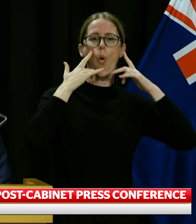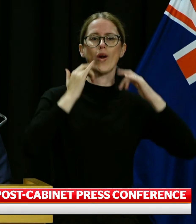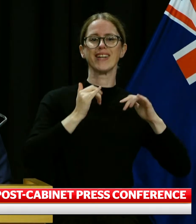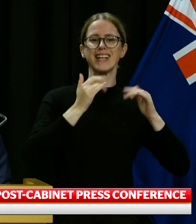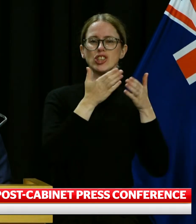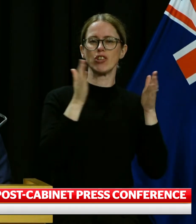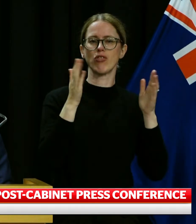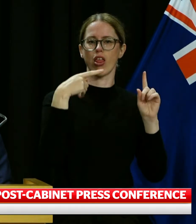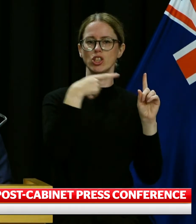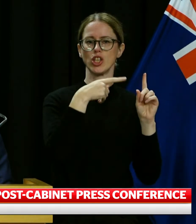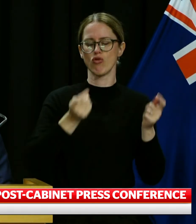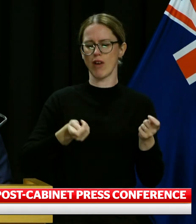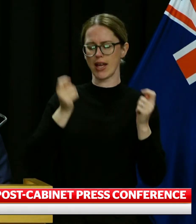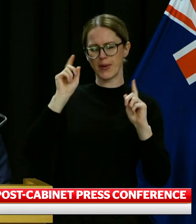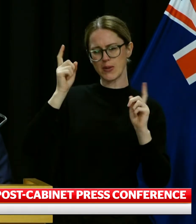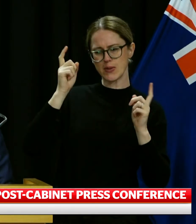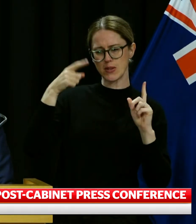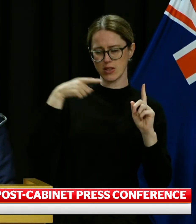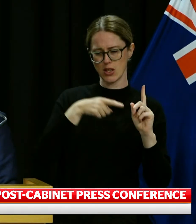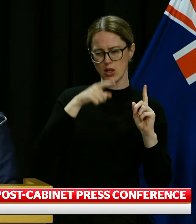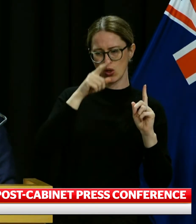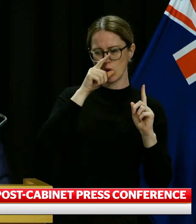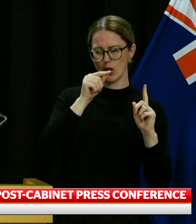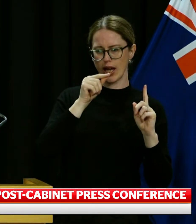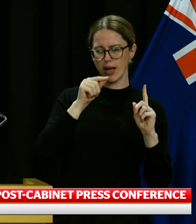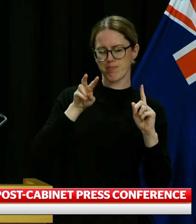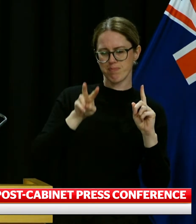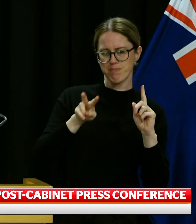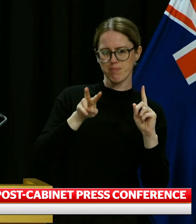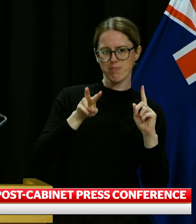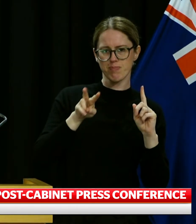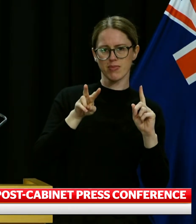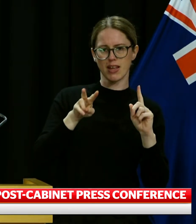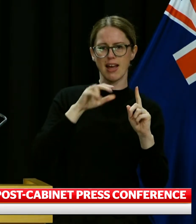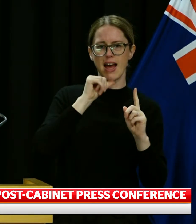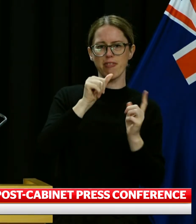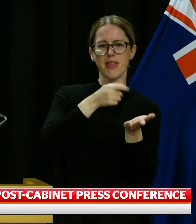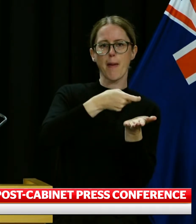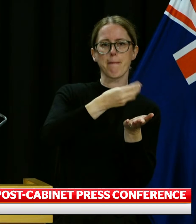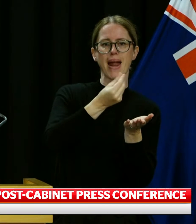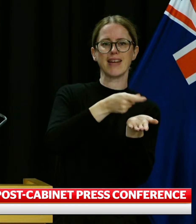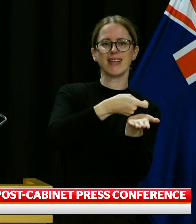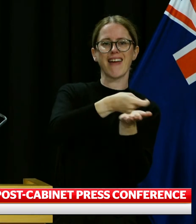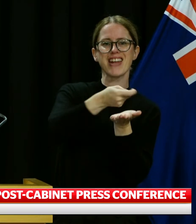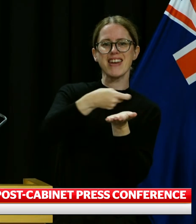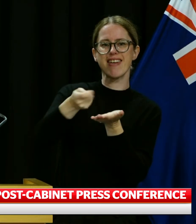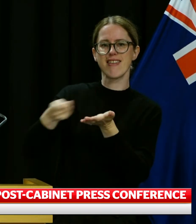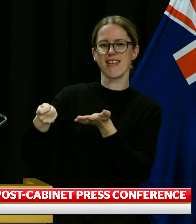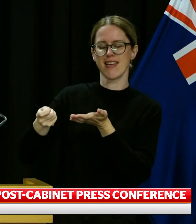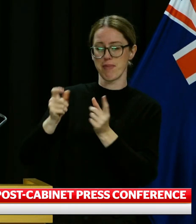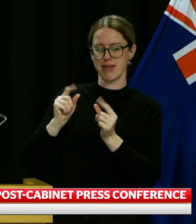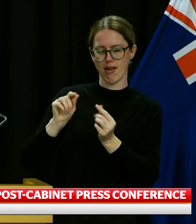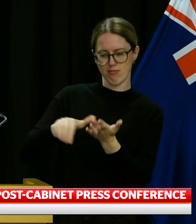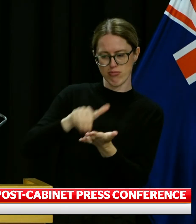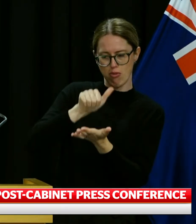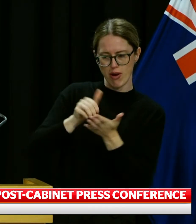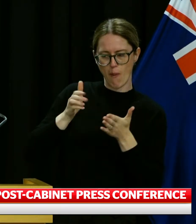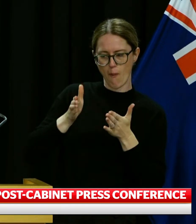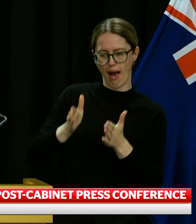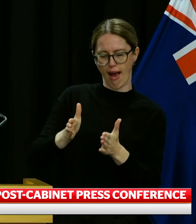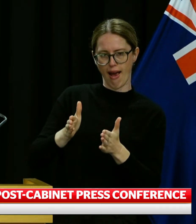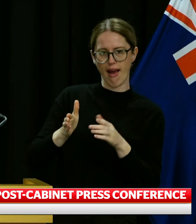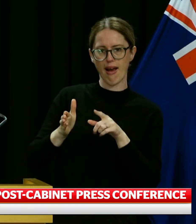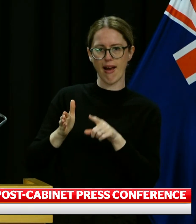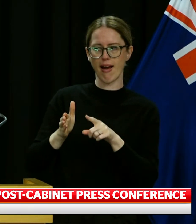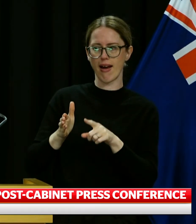raised concerns that while you can track the appropriation that it's been done properly, etc., and spent on what it was meant to be spent on, it's